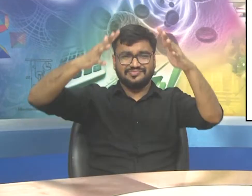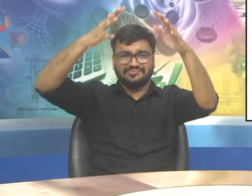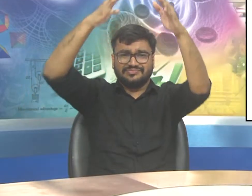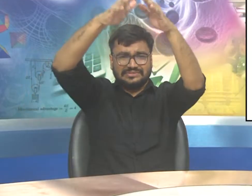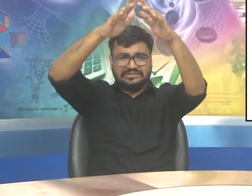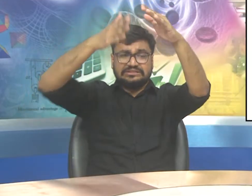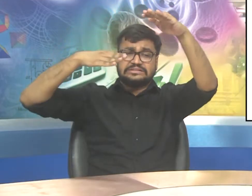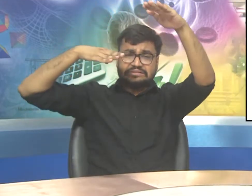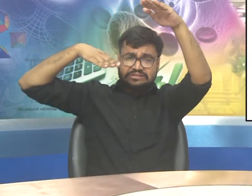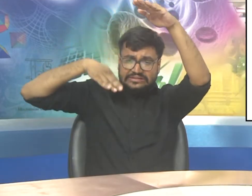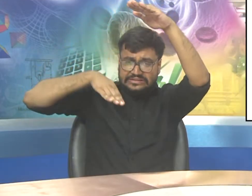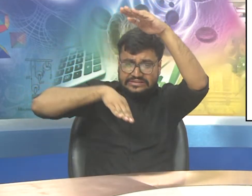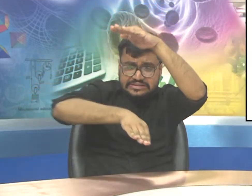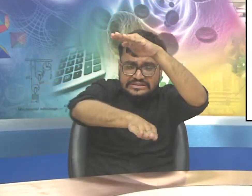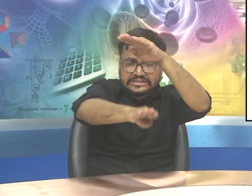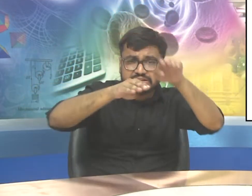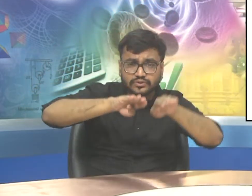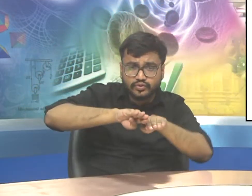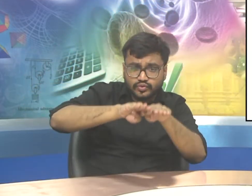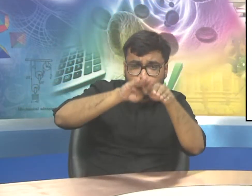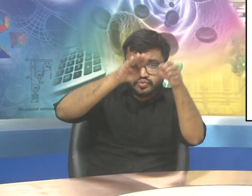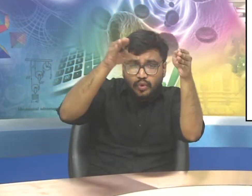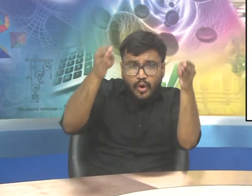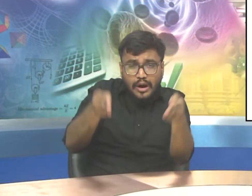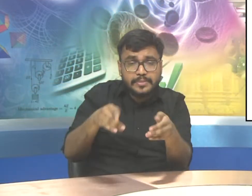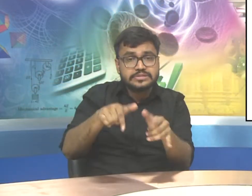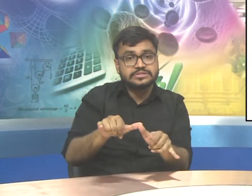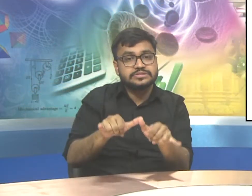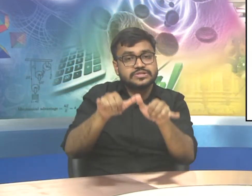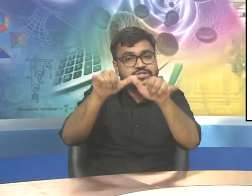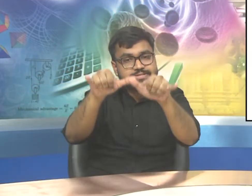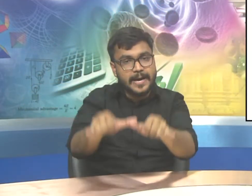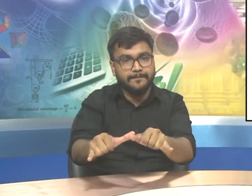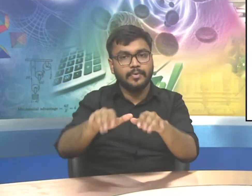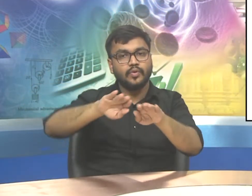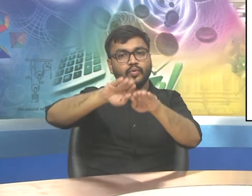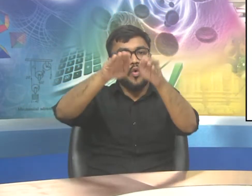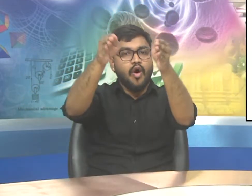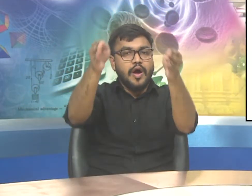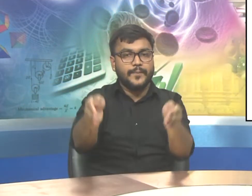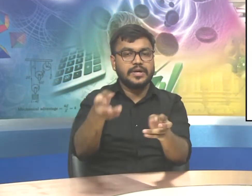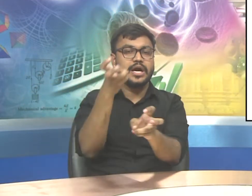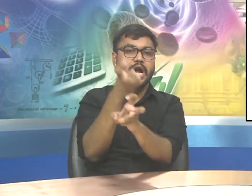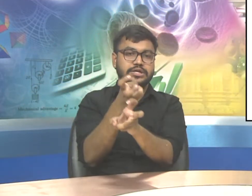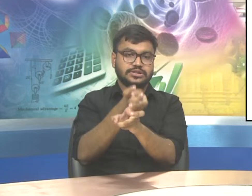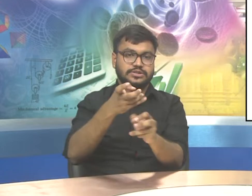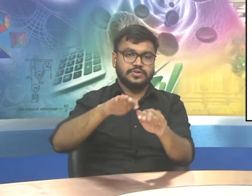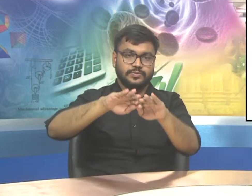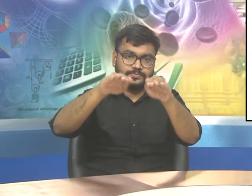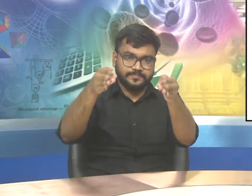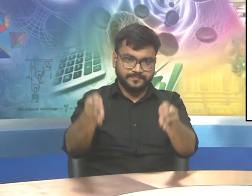Their shelters were temporary, such as caves in mountains.